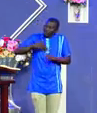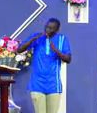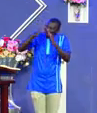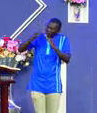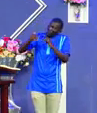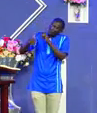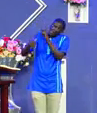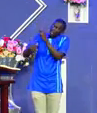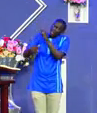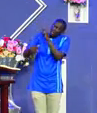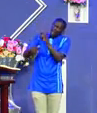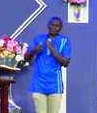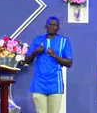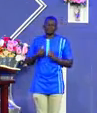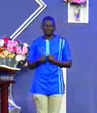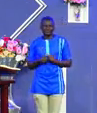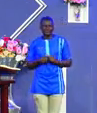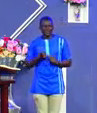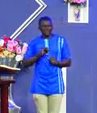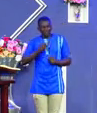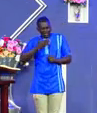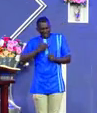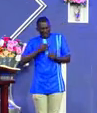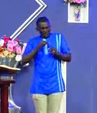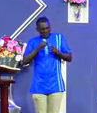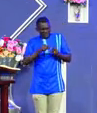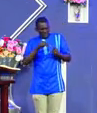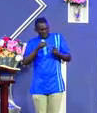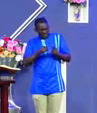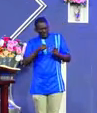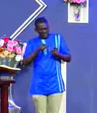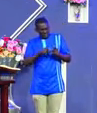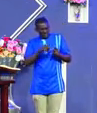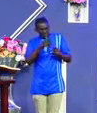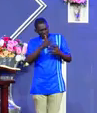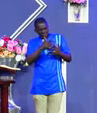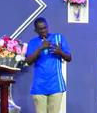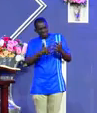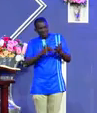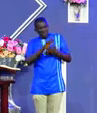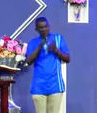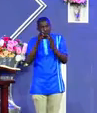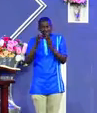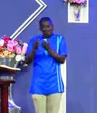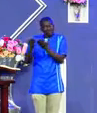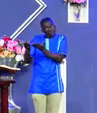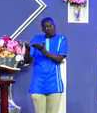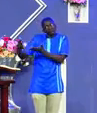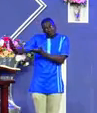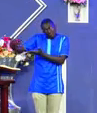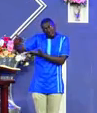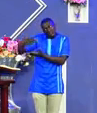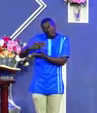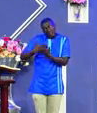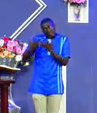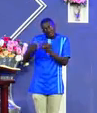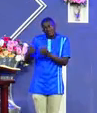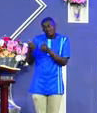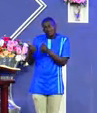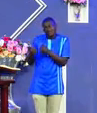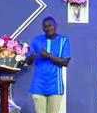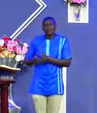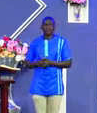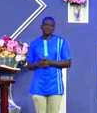have my house in this place. I have this and the other. Gather my things for me.